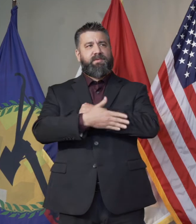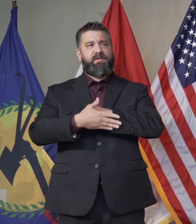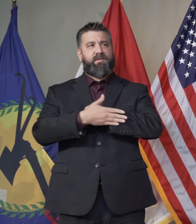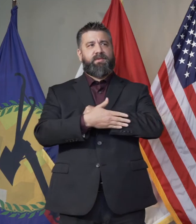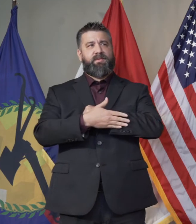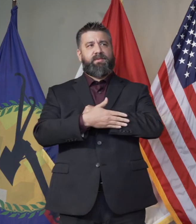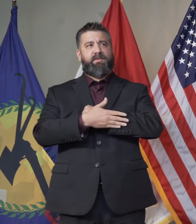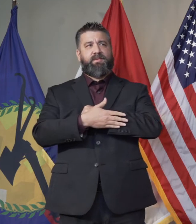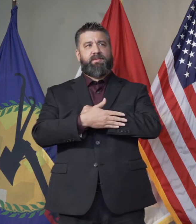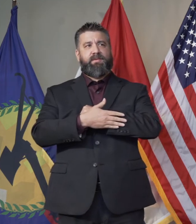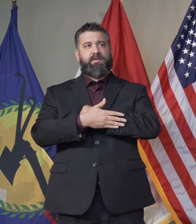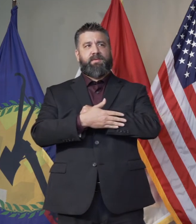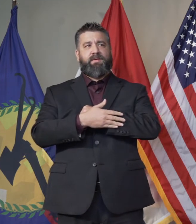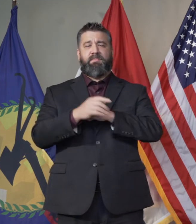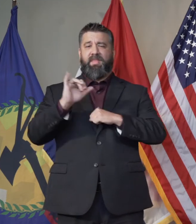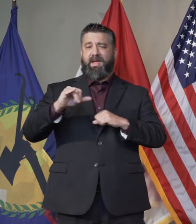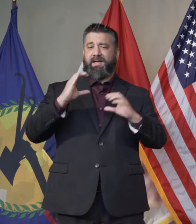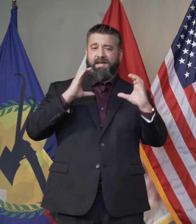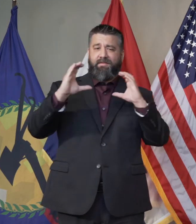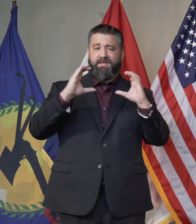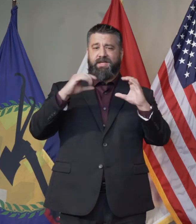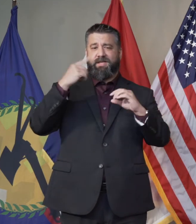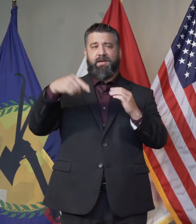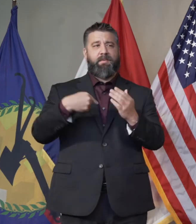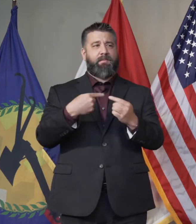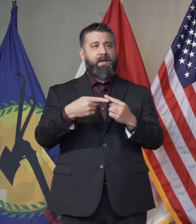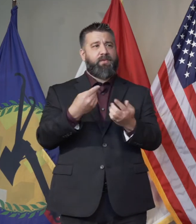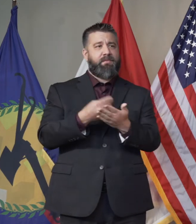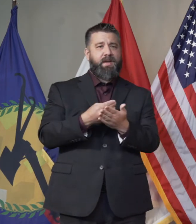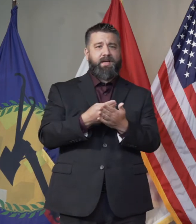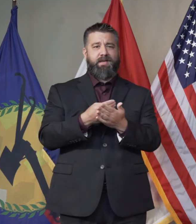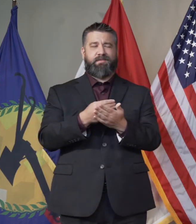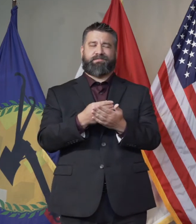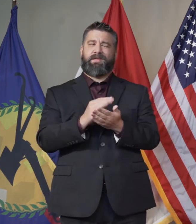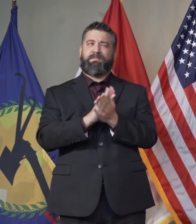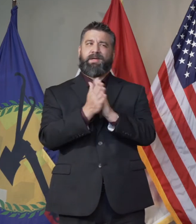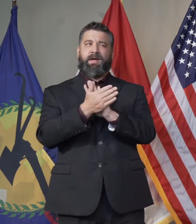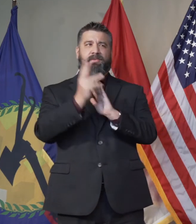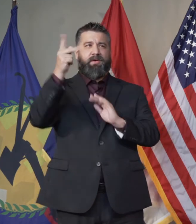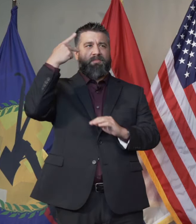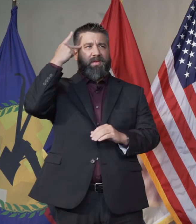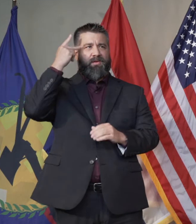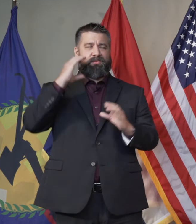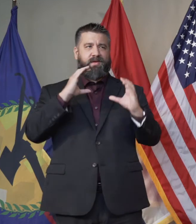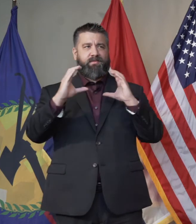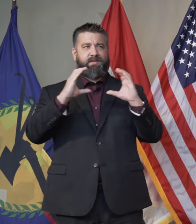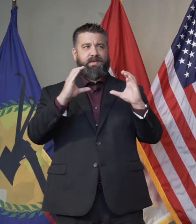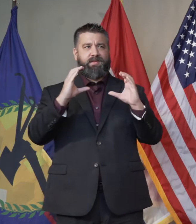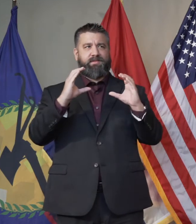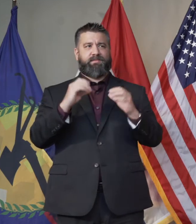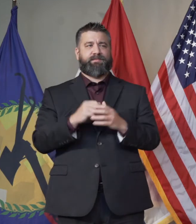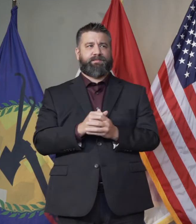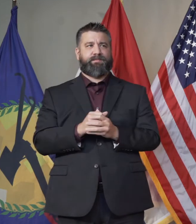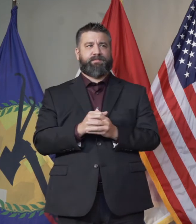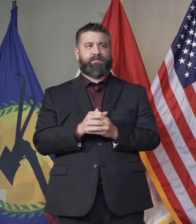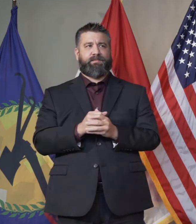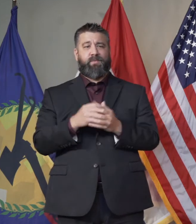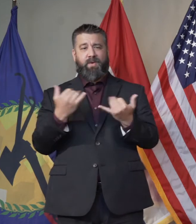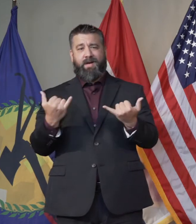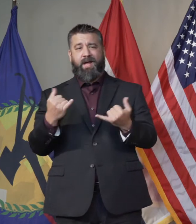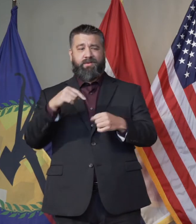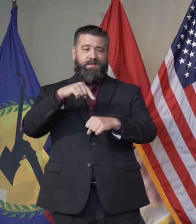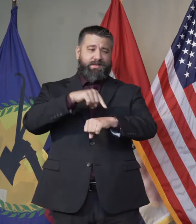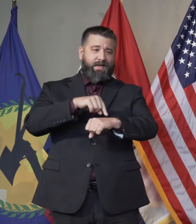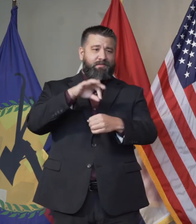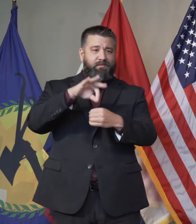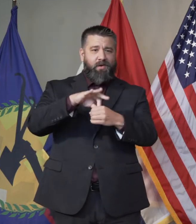those funds has really become a political conversation, that we're in the middle of a political election cycle. And you know, a